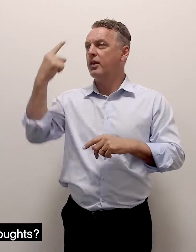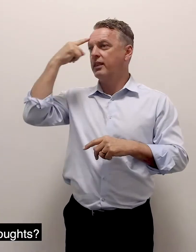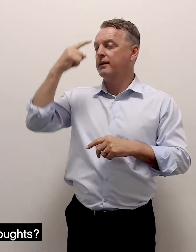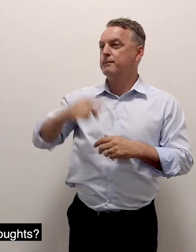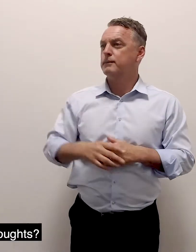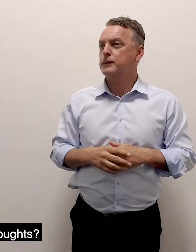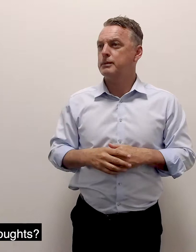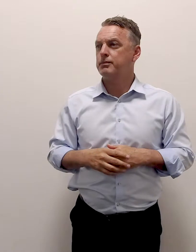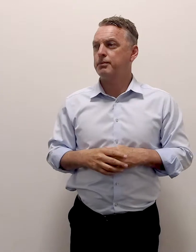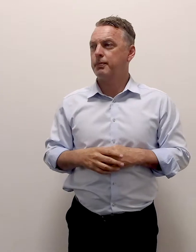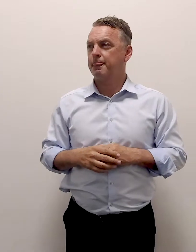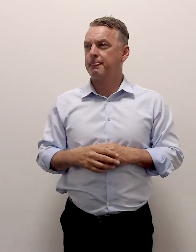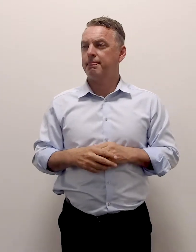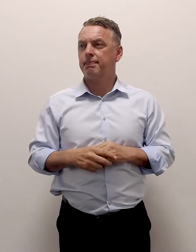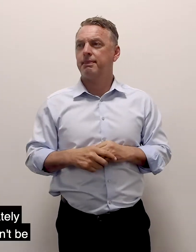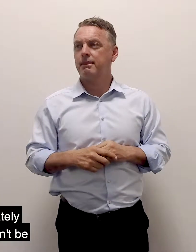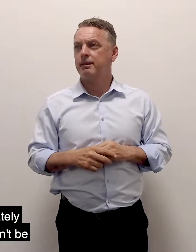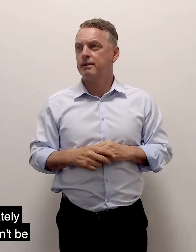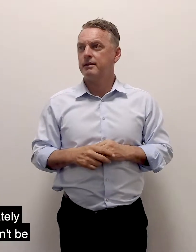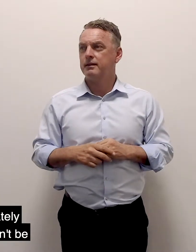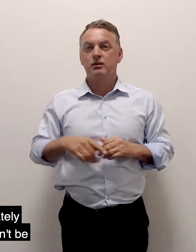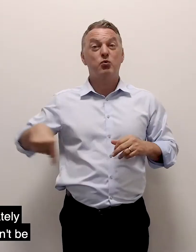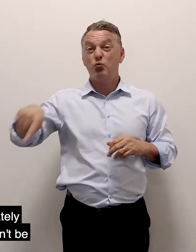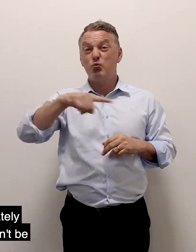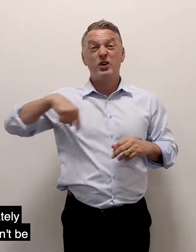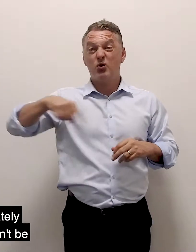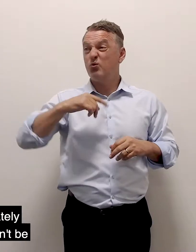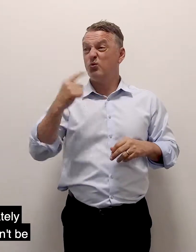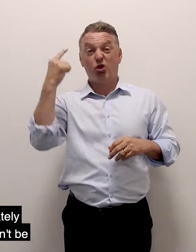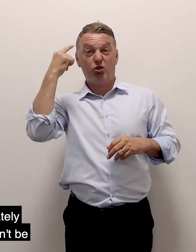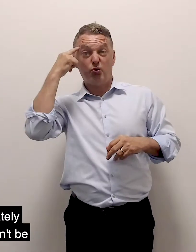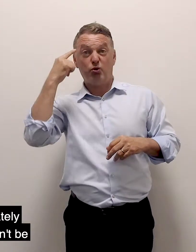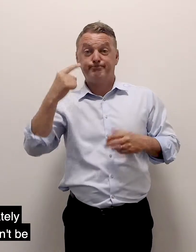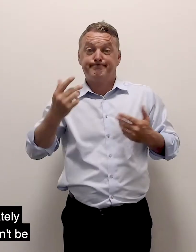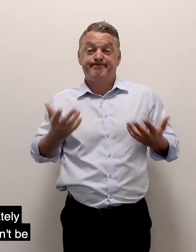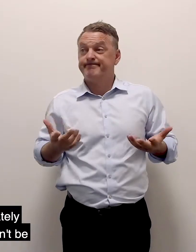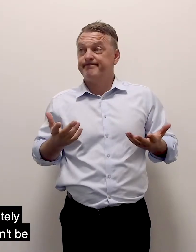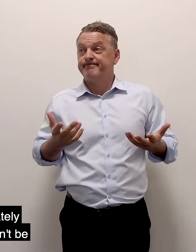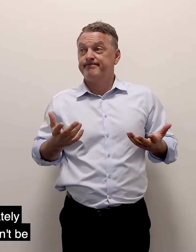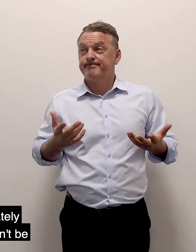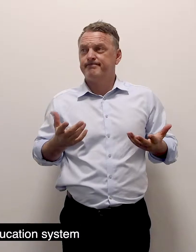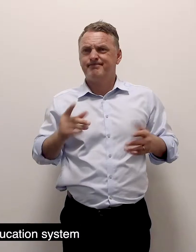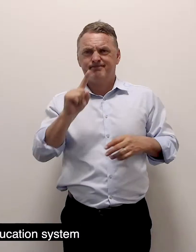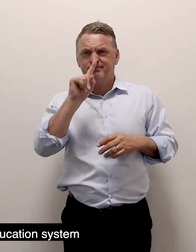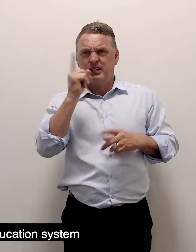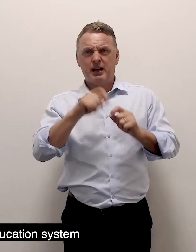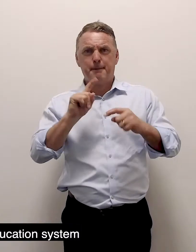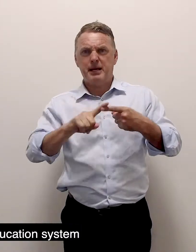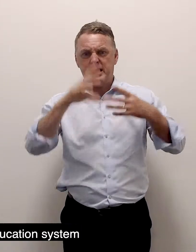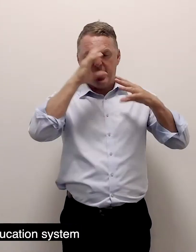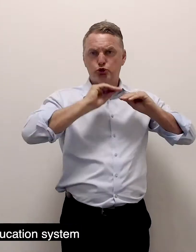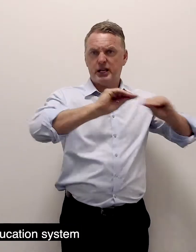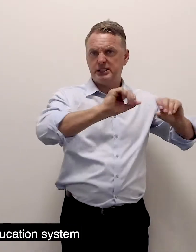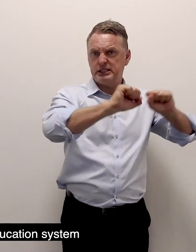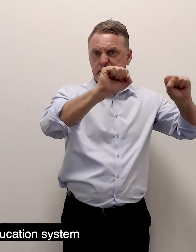What were your thoughts? Well, we all immediately said, well, there can't be any overlap between